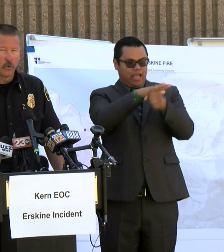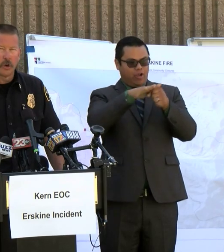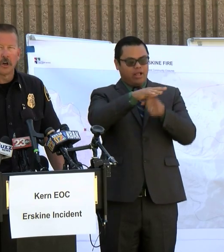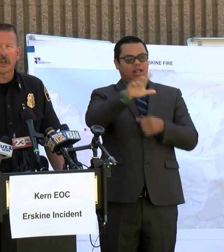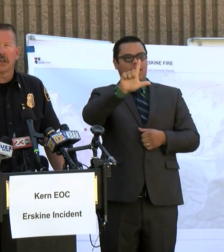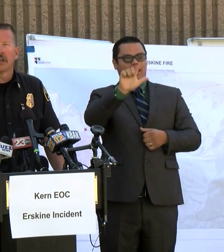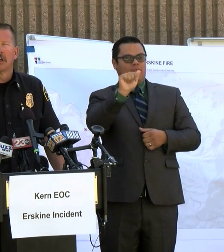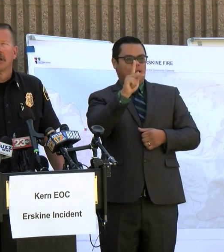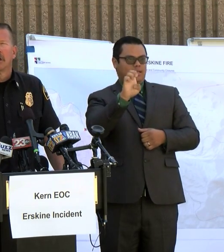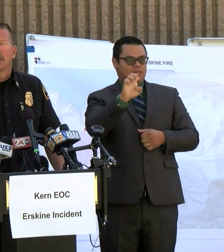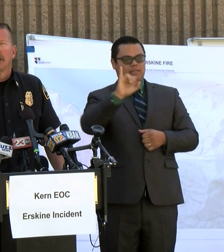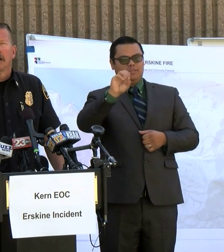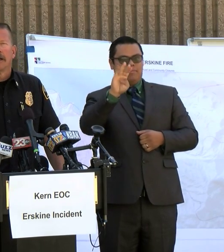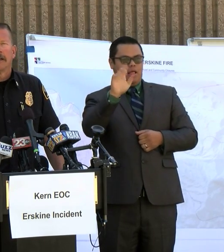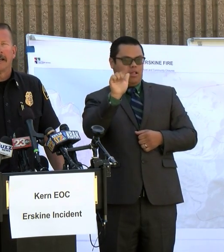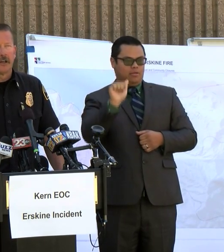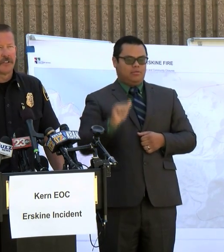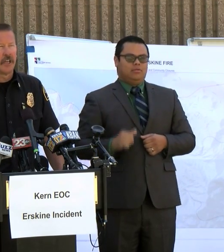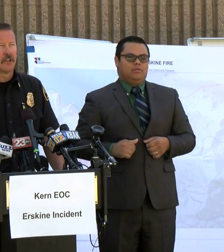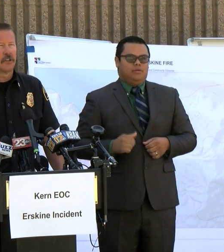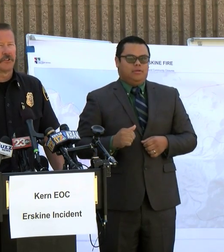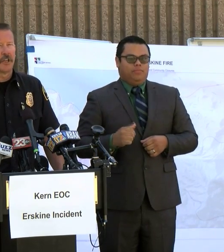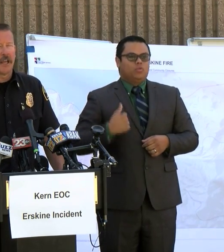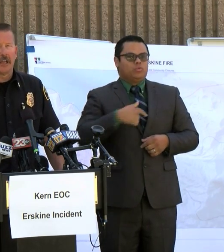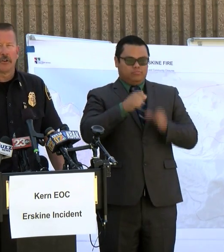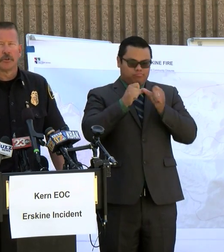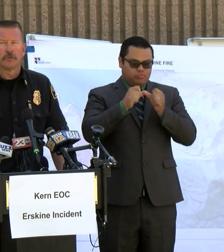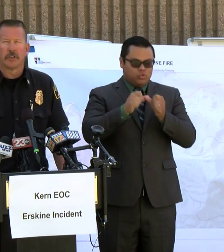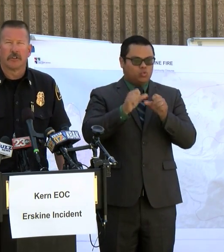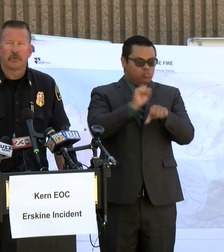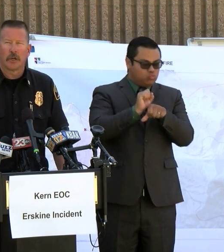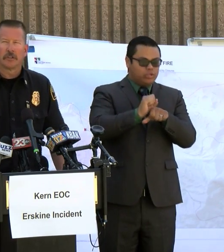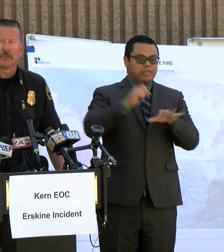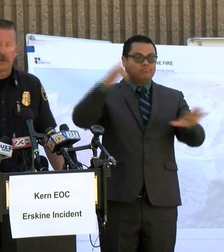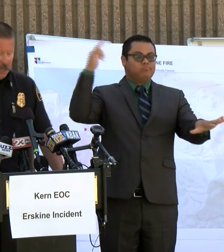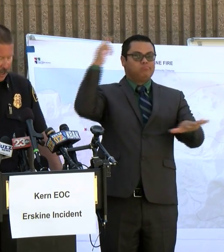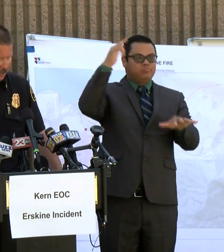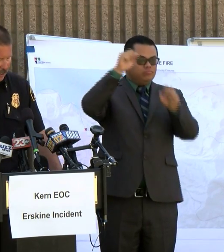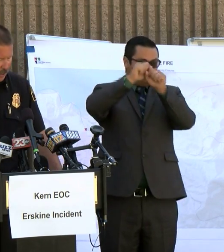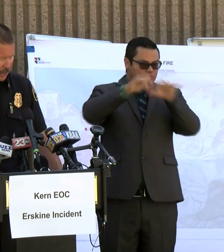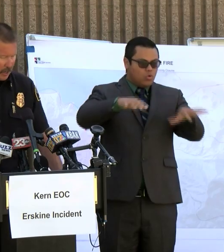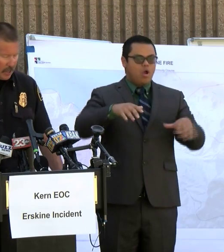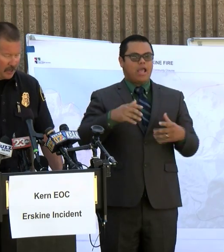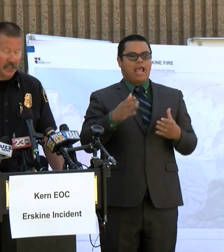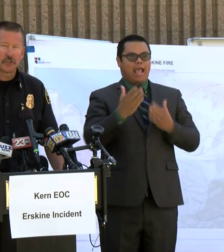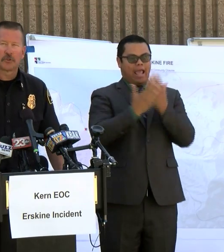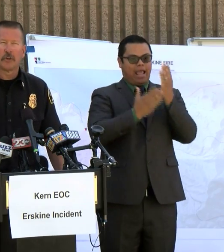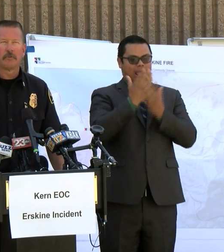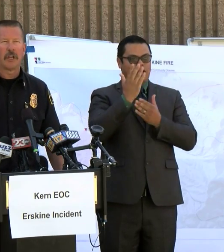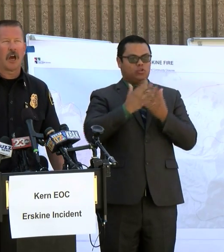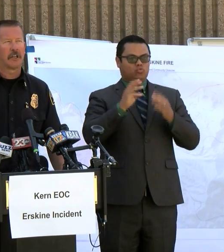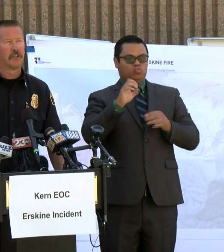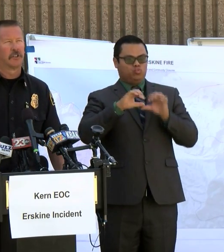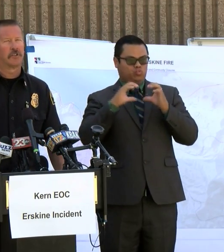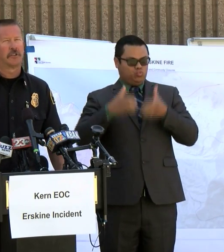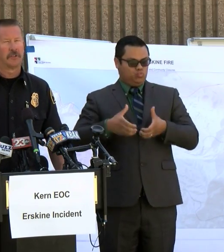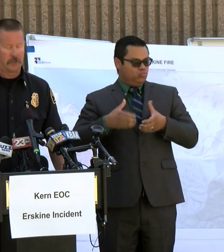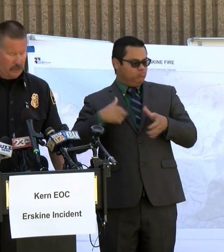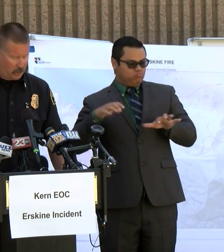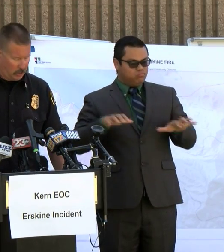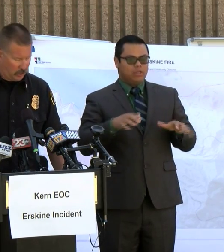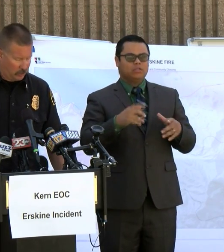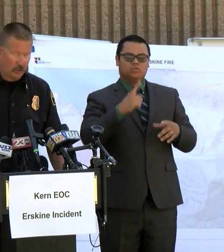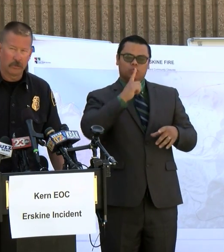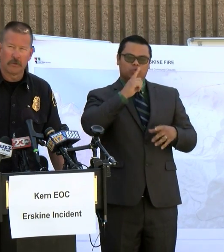continue to work air tankers and hand crews in this rugged terrain and extremely hot